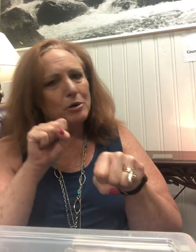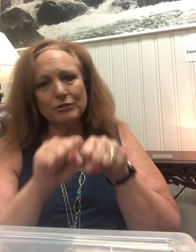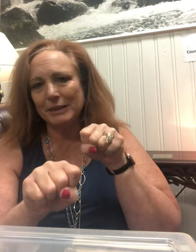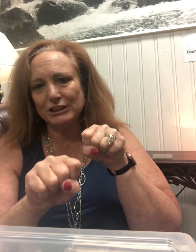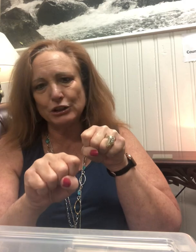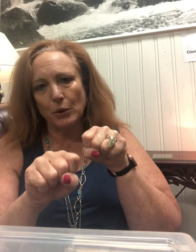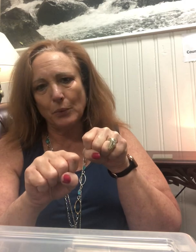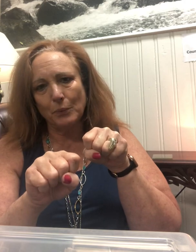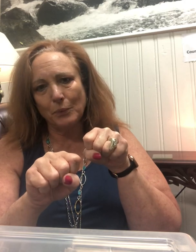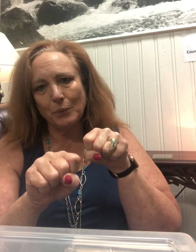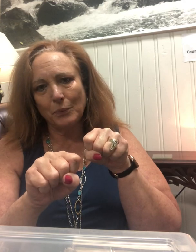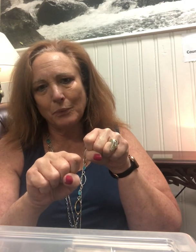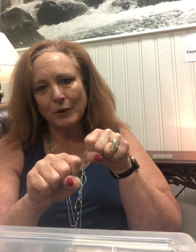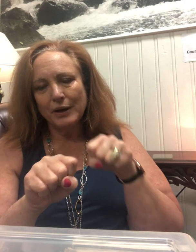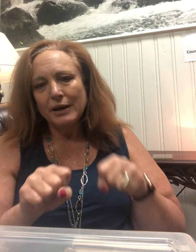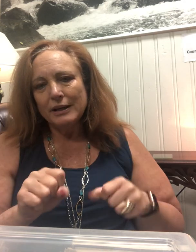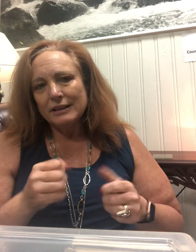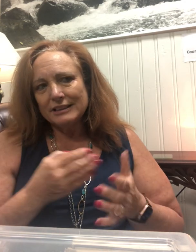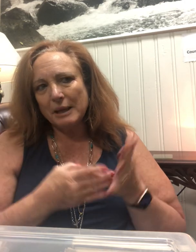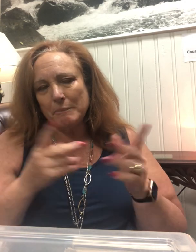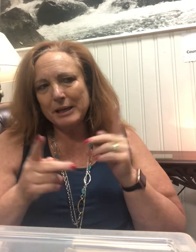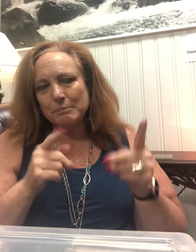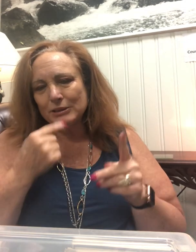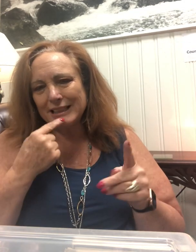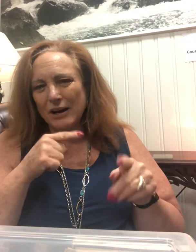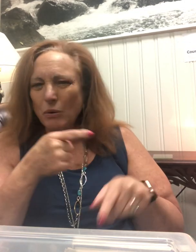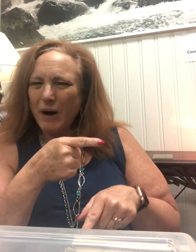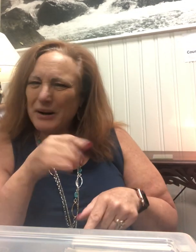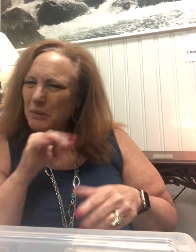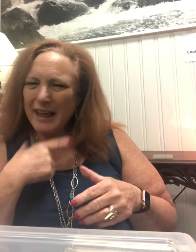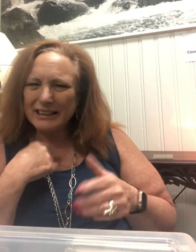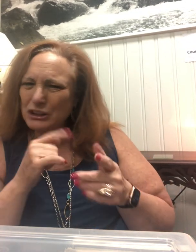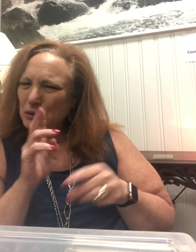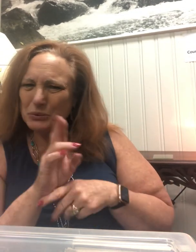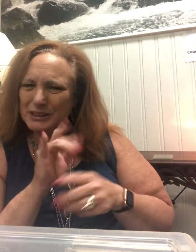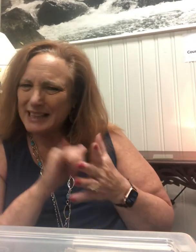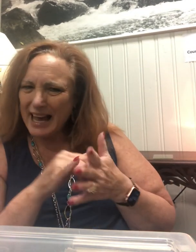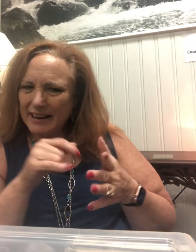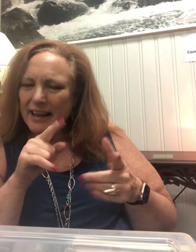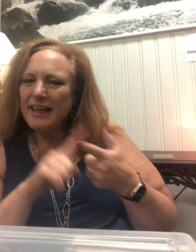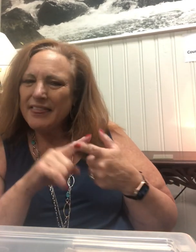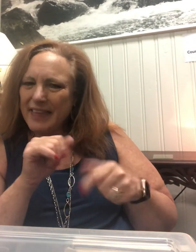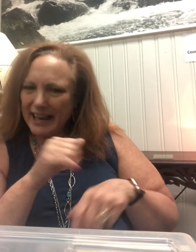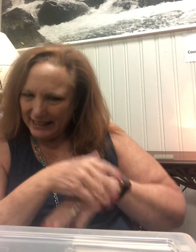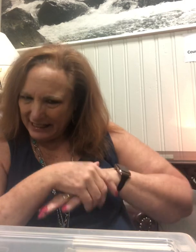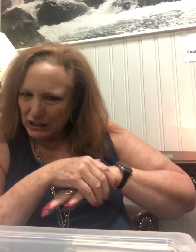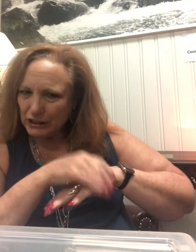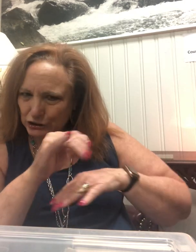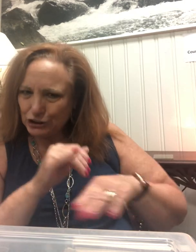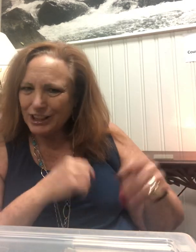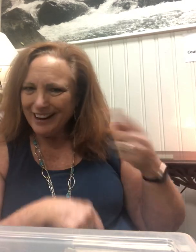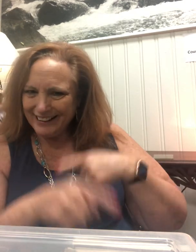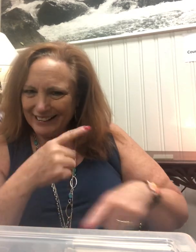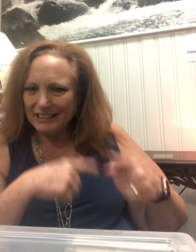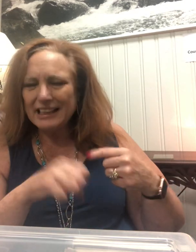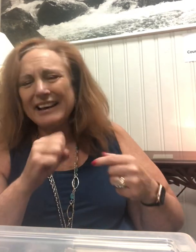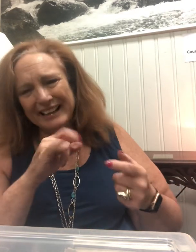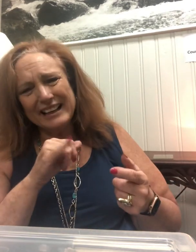movement, so. Some people say, oh, I don't like to use that English sign. And it is